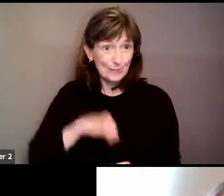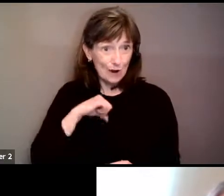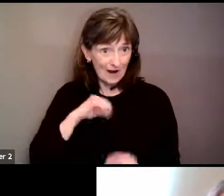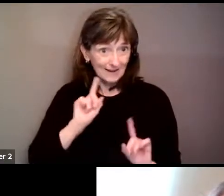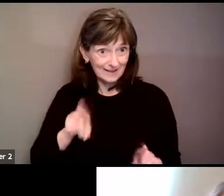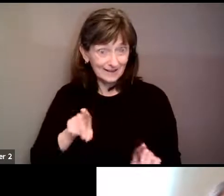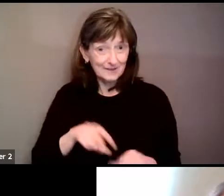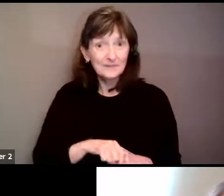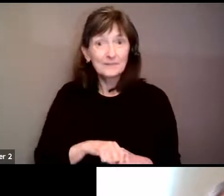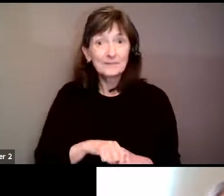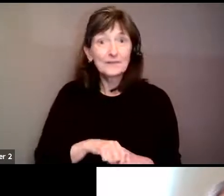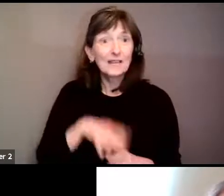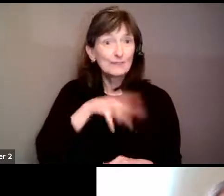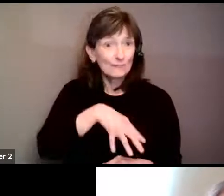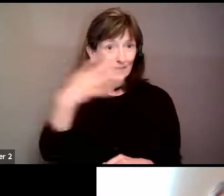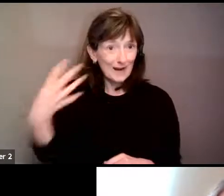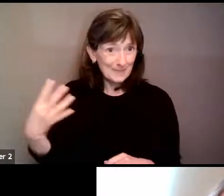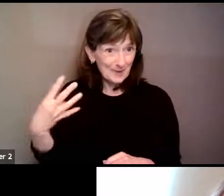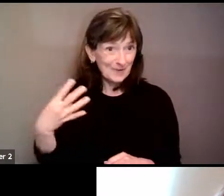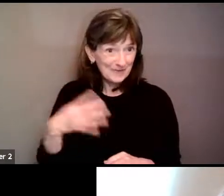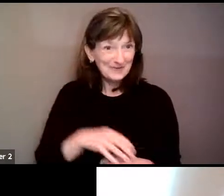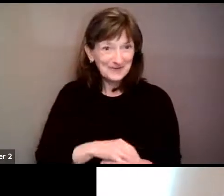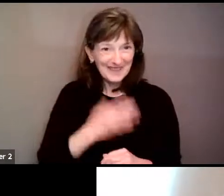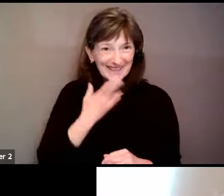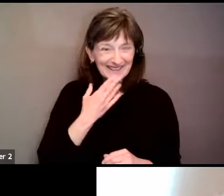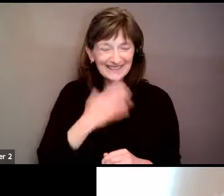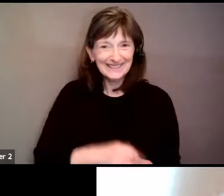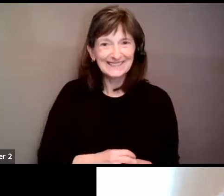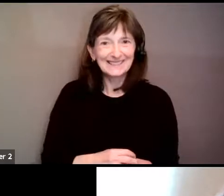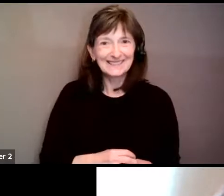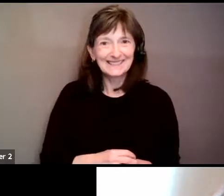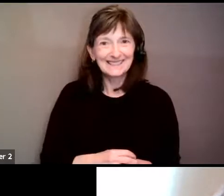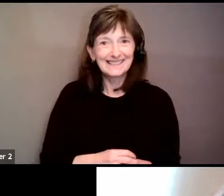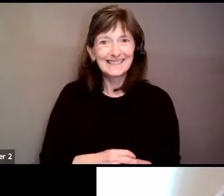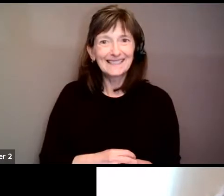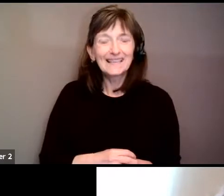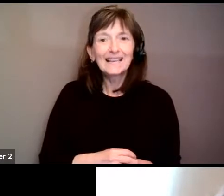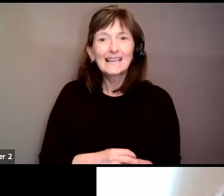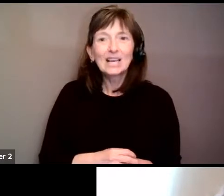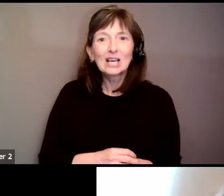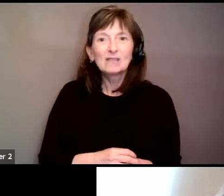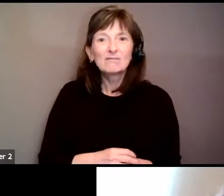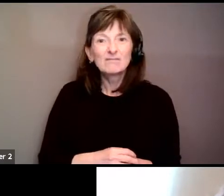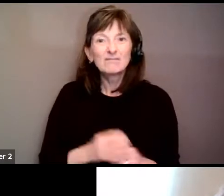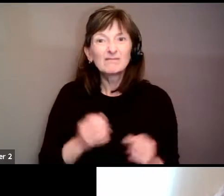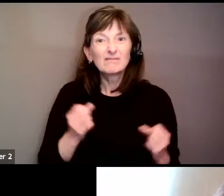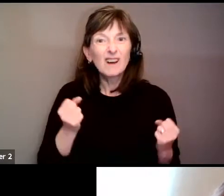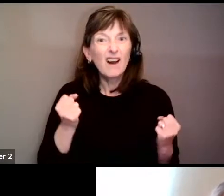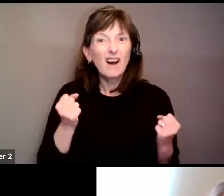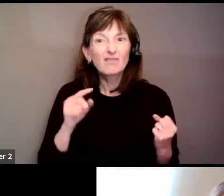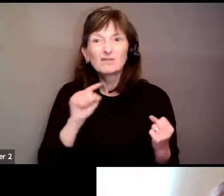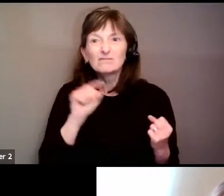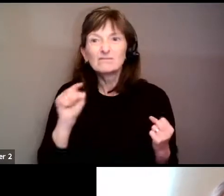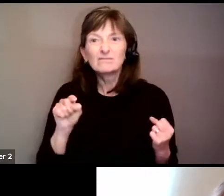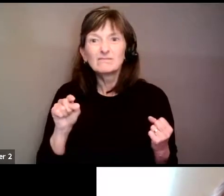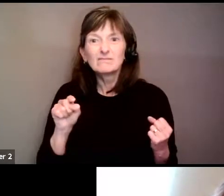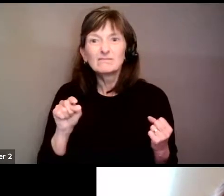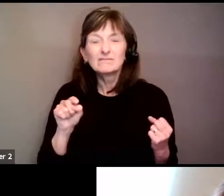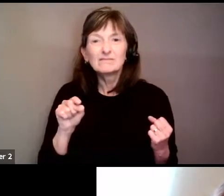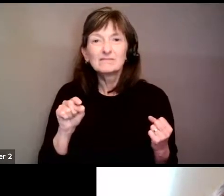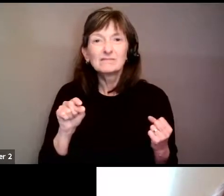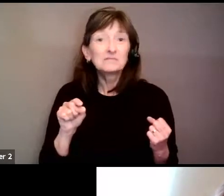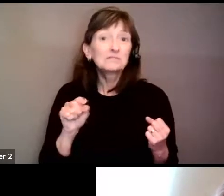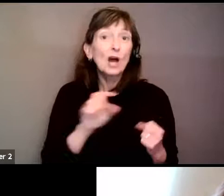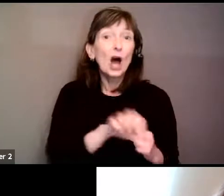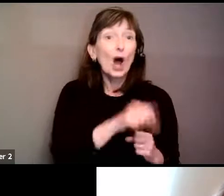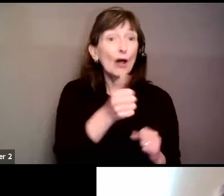in rainbow flag colors, woohoo! And so actually, like, you know, there are a lot of pieces here that are by small creators